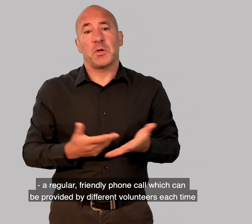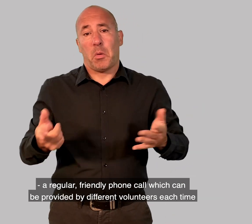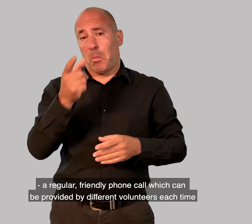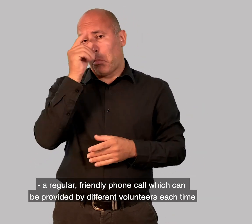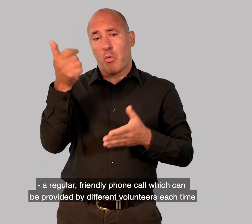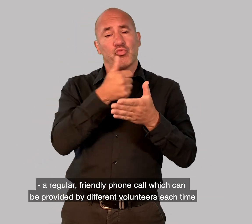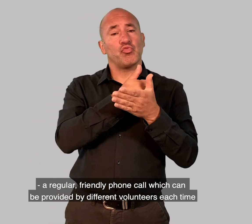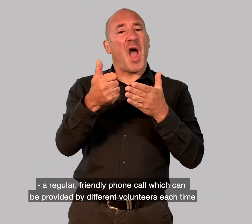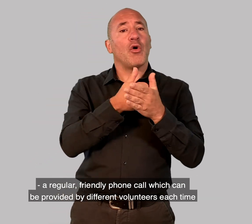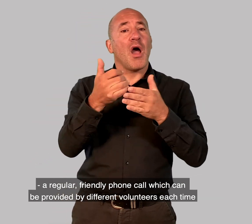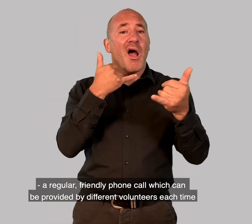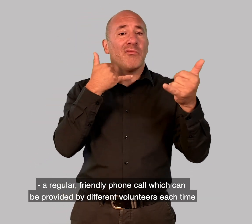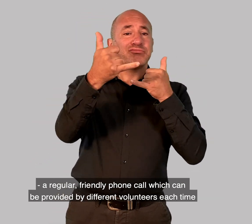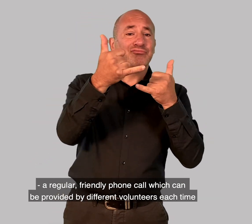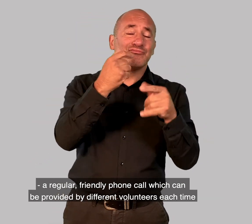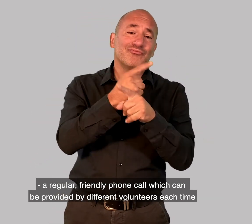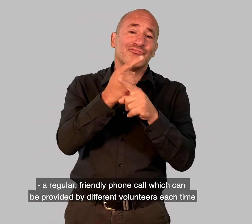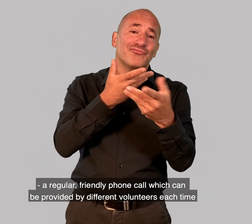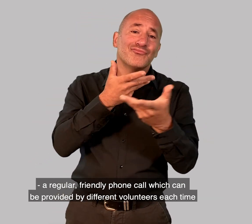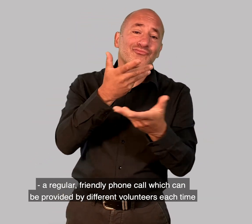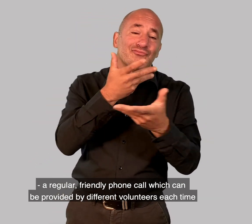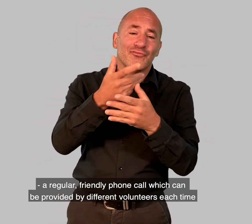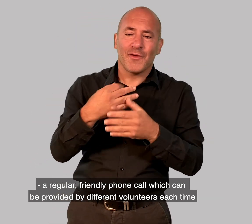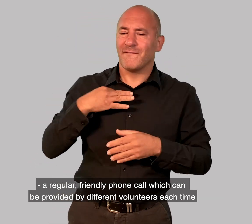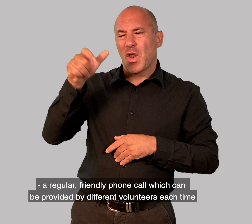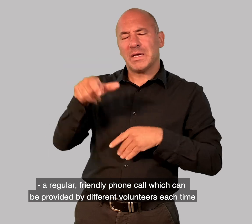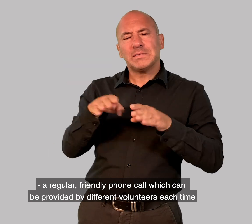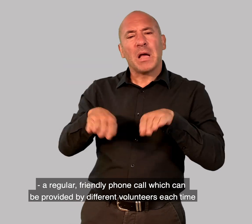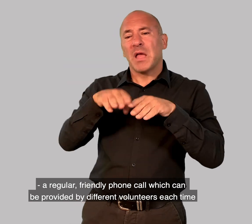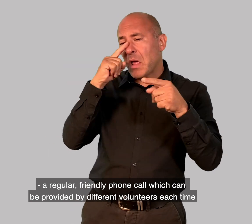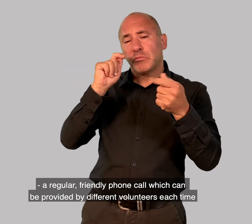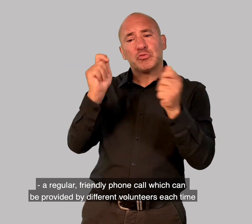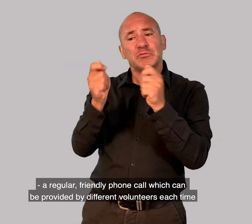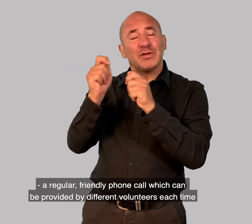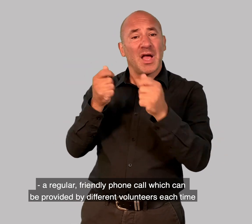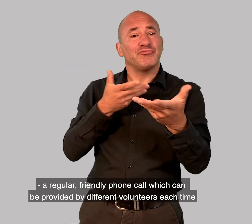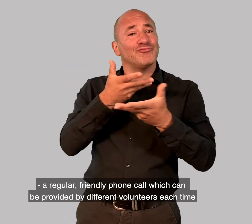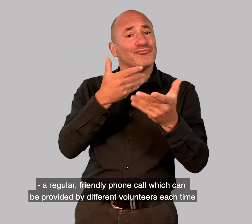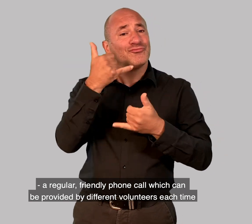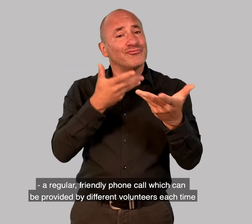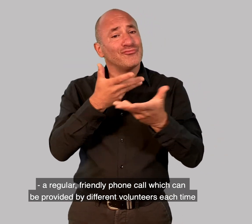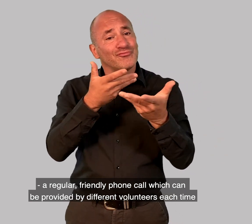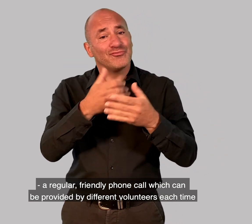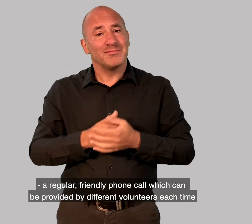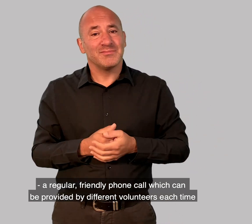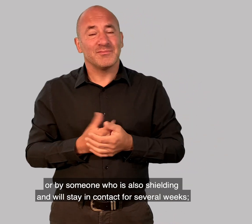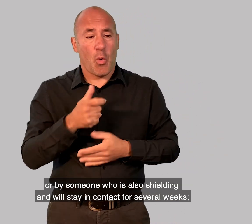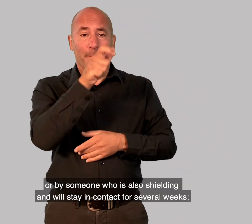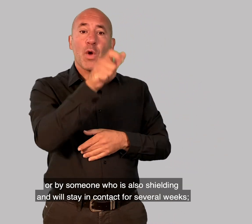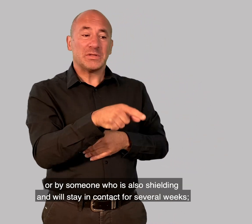A regular, friendly phone call which can be provided by different volunteers each time, or by someone who